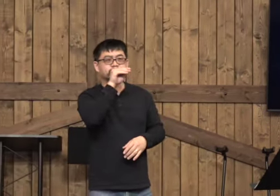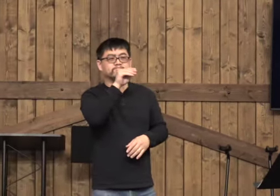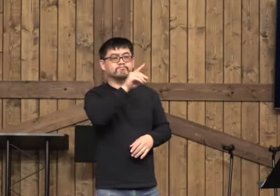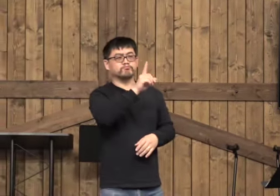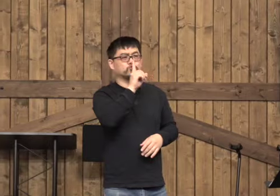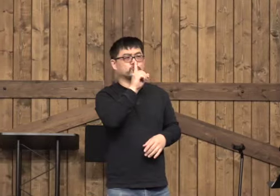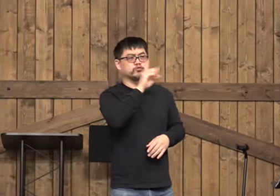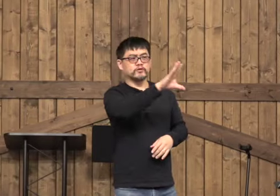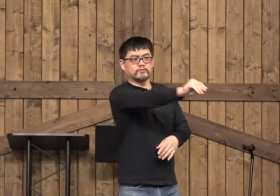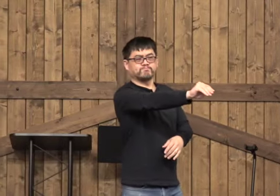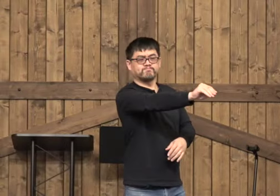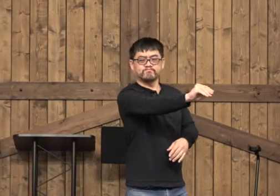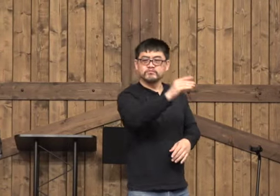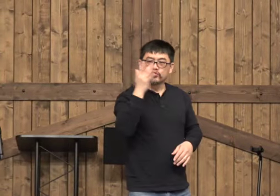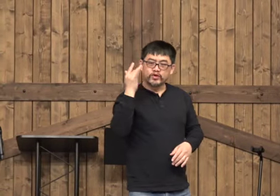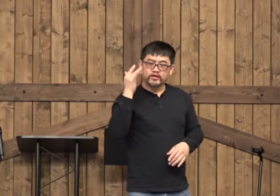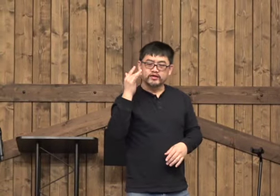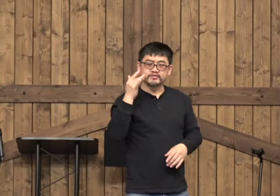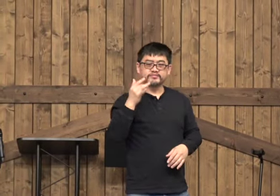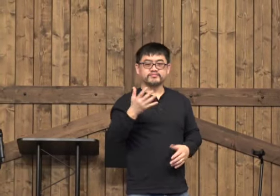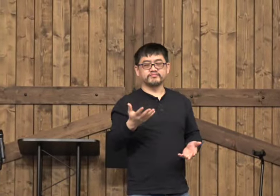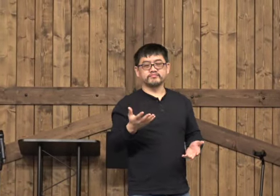And even had the authority to quiet the demons.